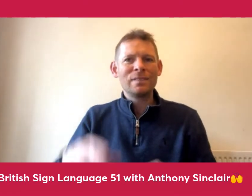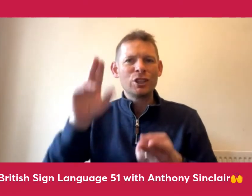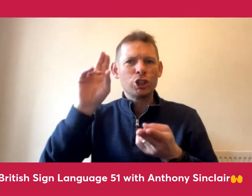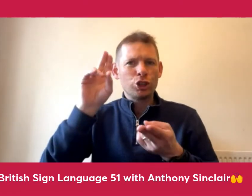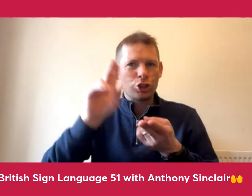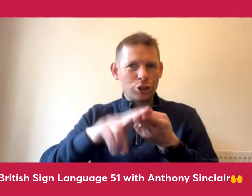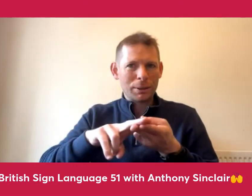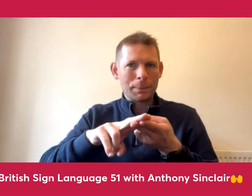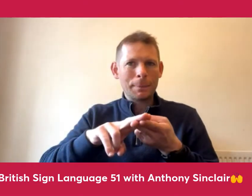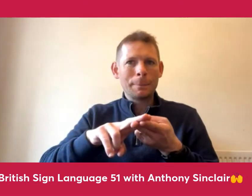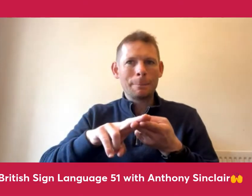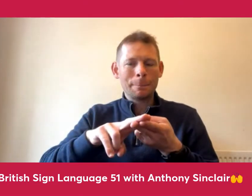expensive, and cheap,